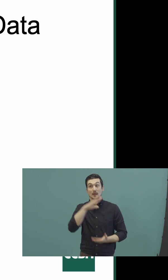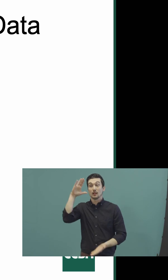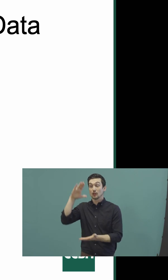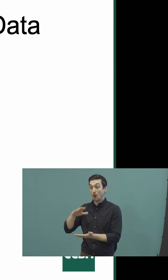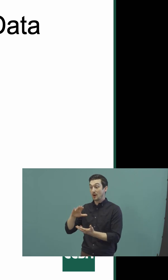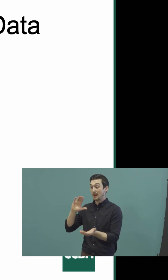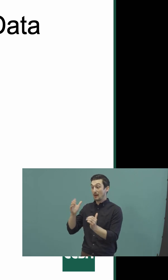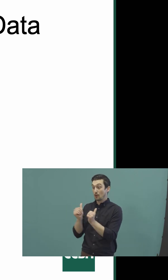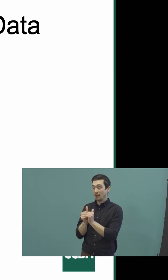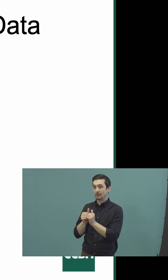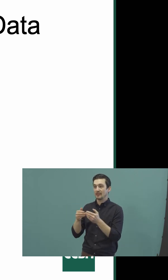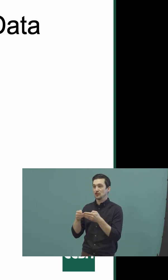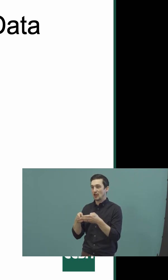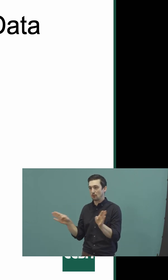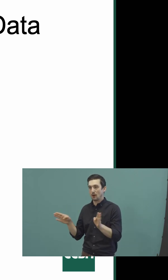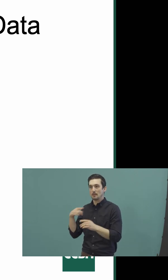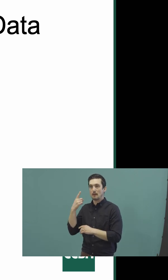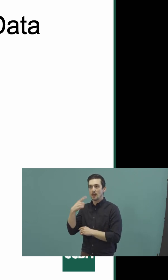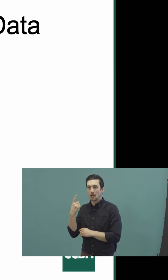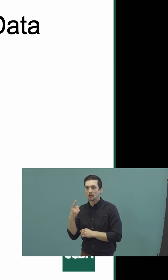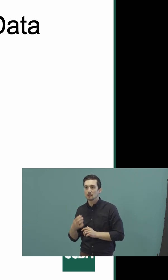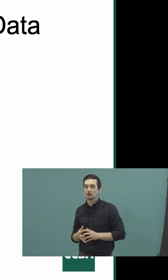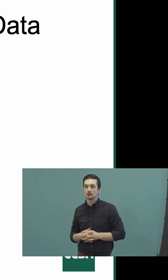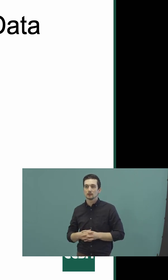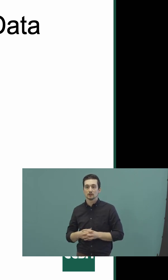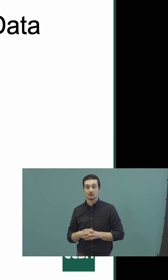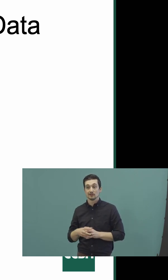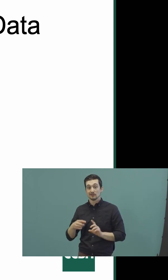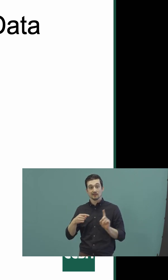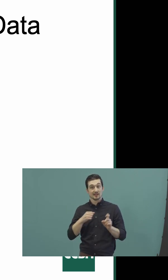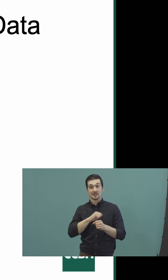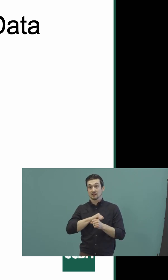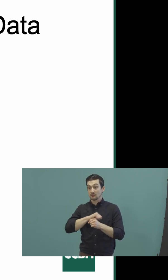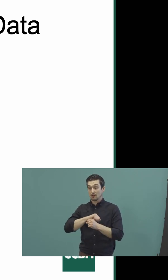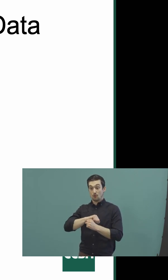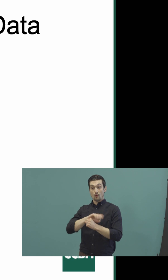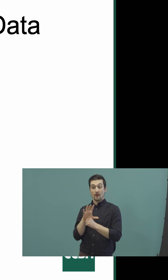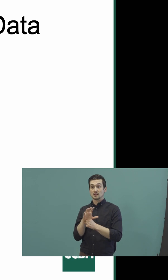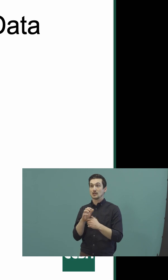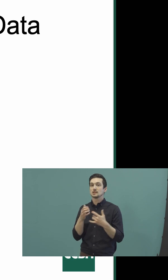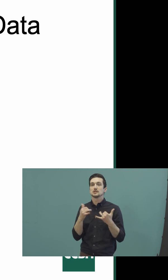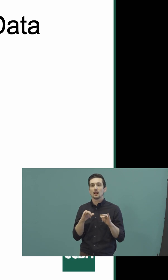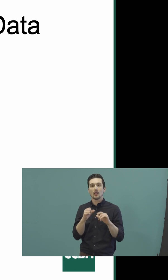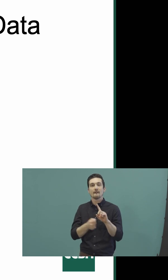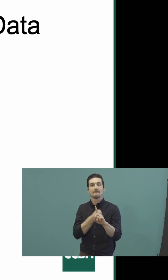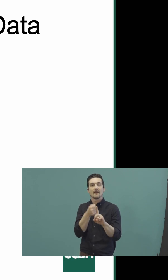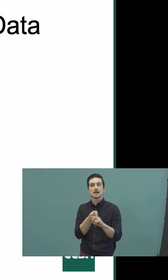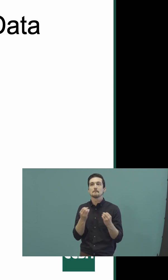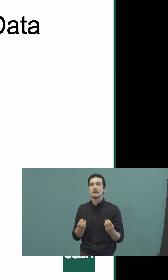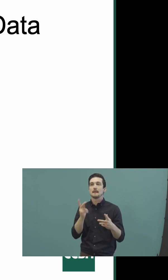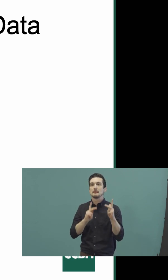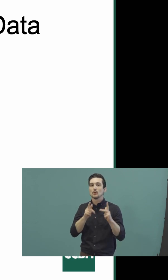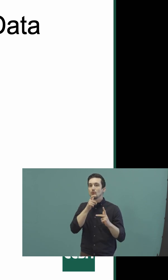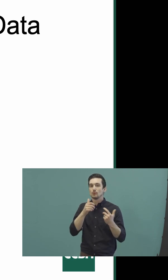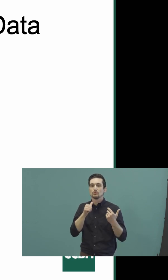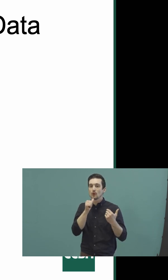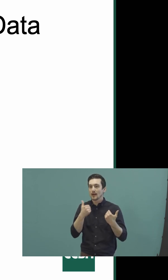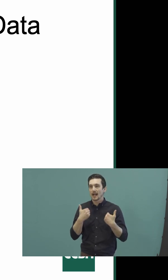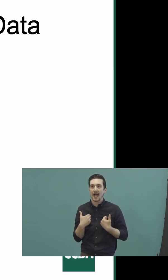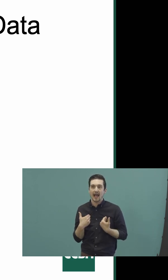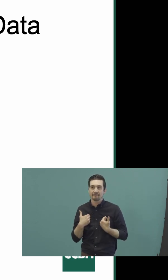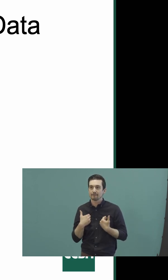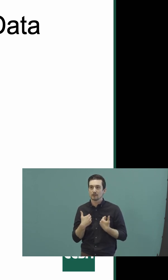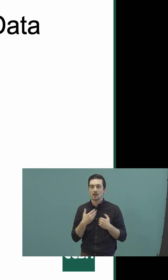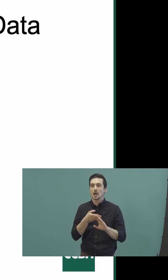this virus also affects lots of people who have no pre-existing conditions. So I want to just help people